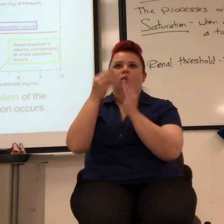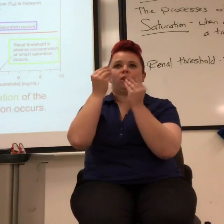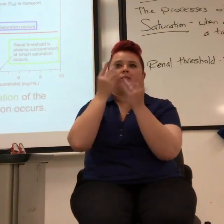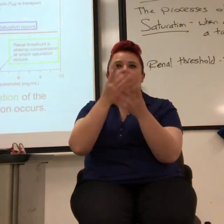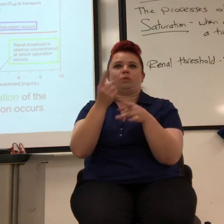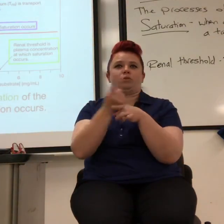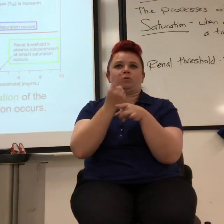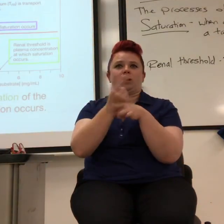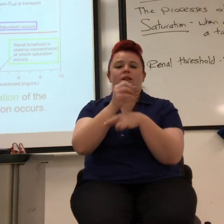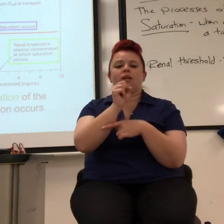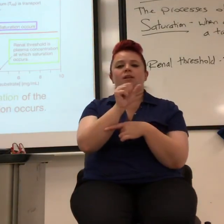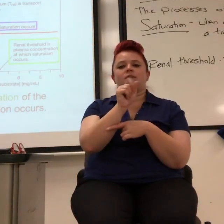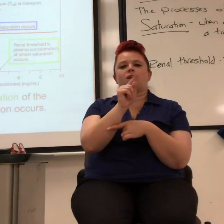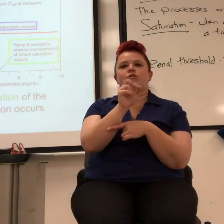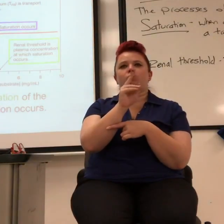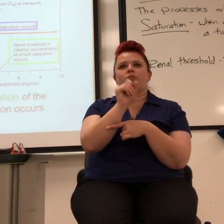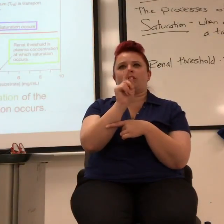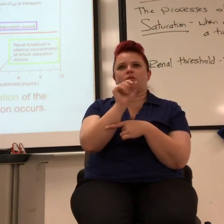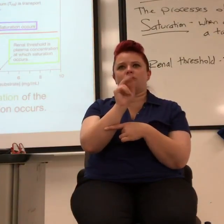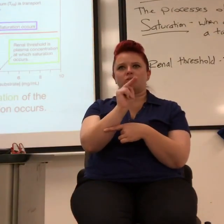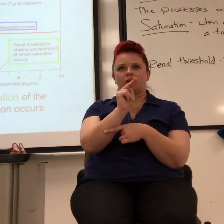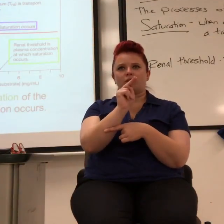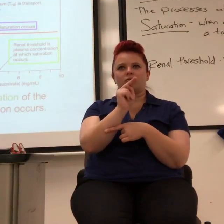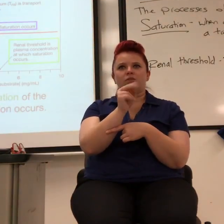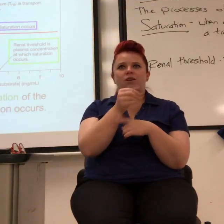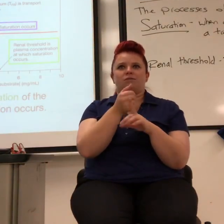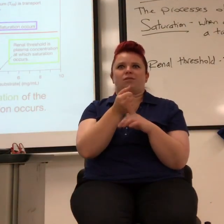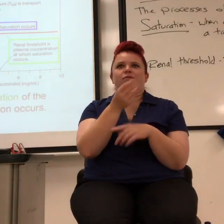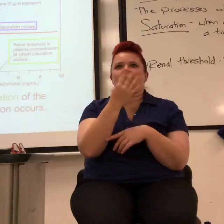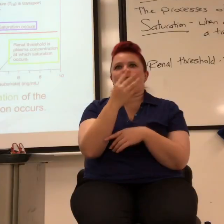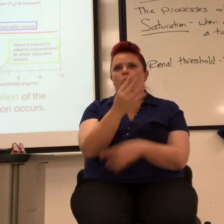saturation is 4.